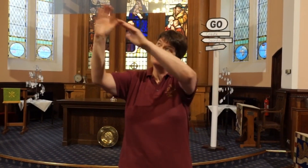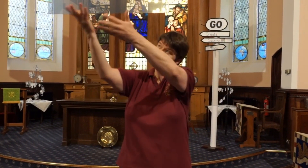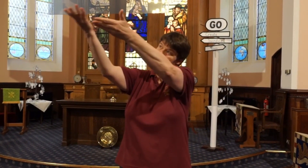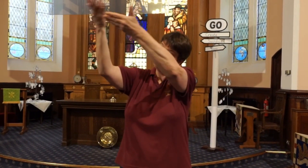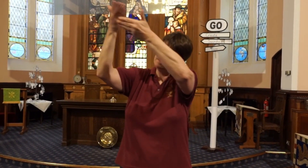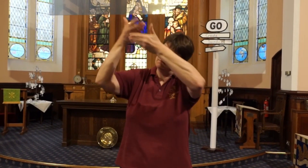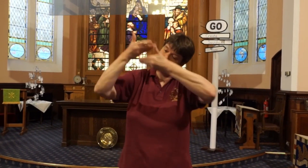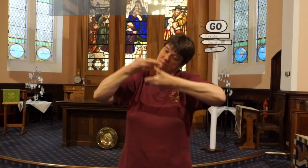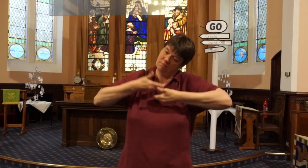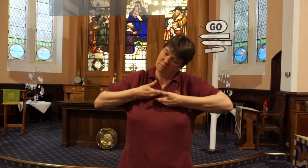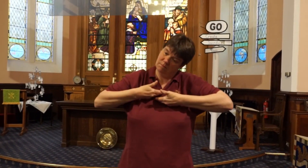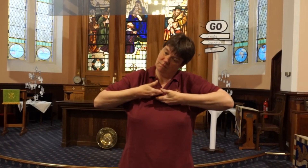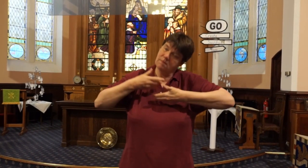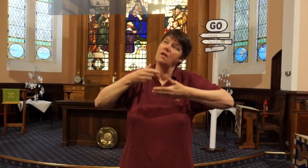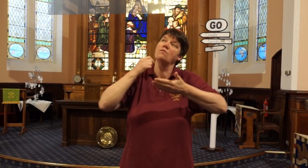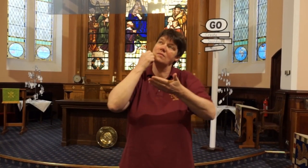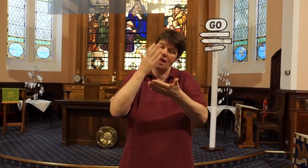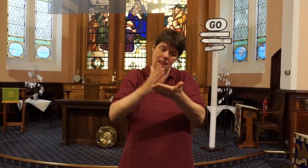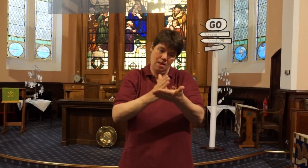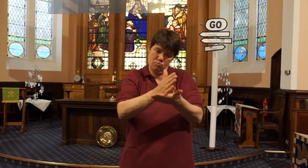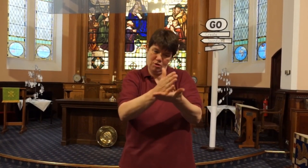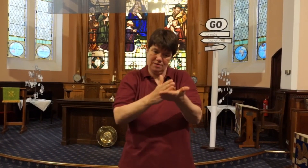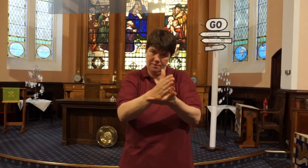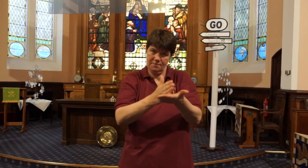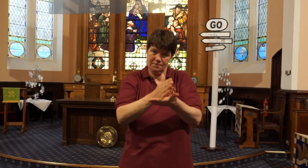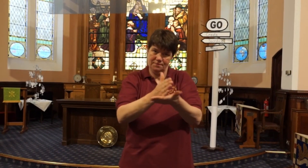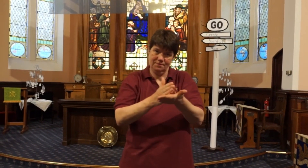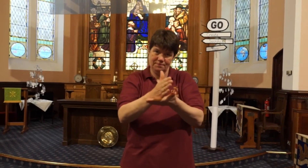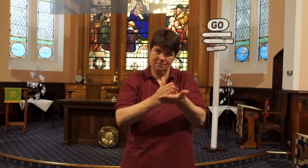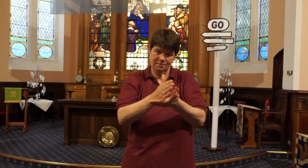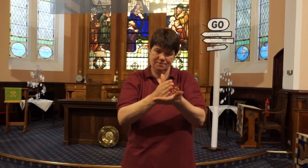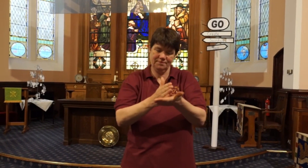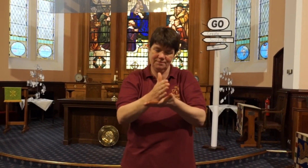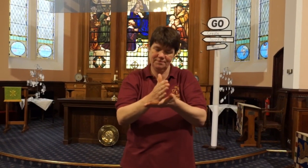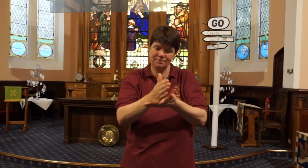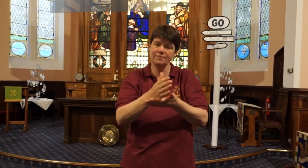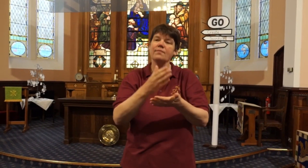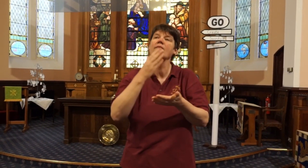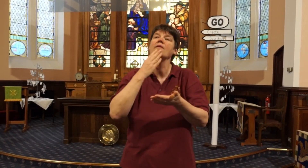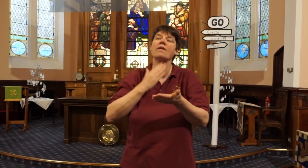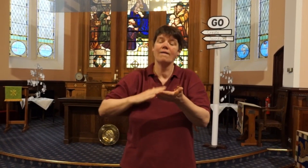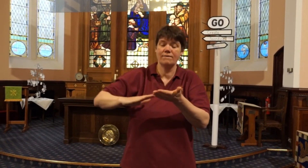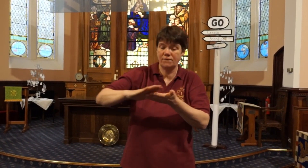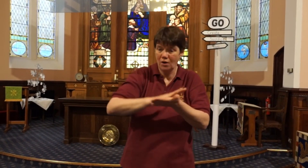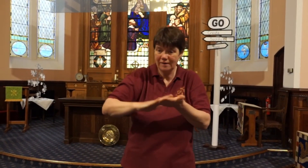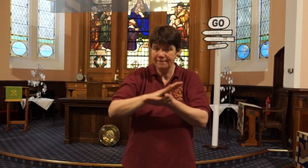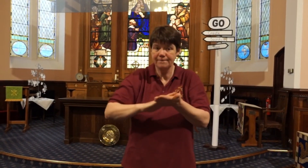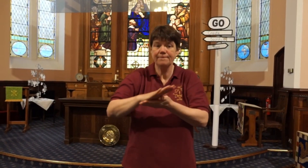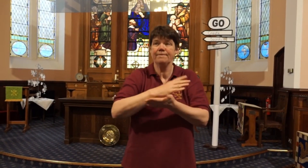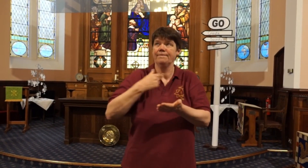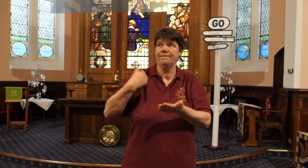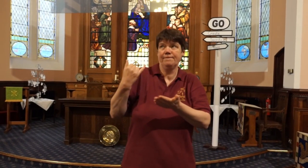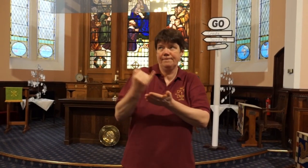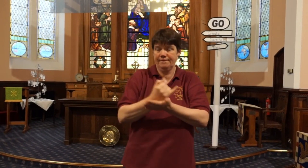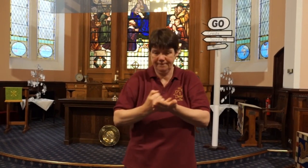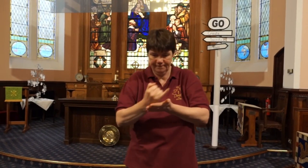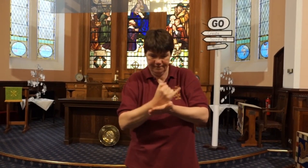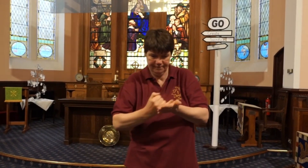Give us today our daily bread. Forgive us the wrong we